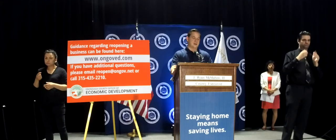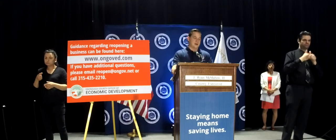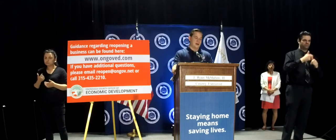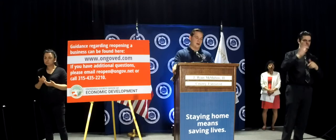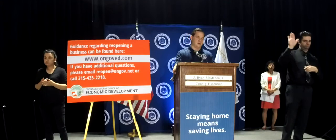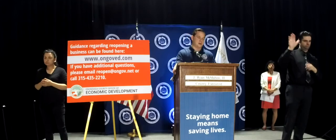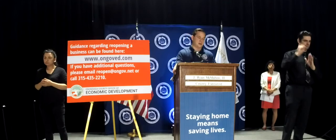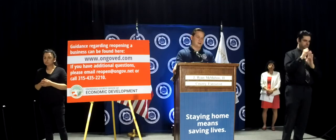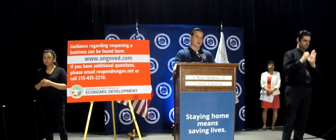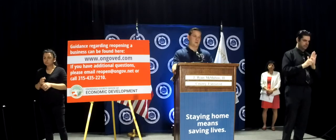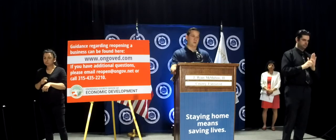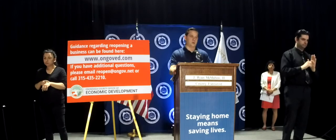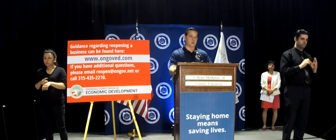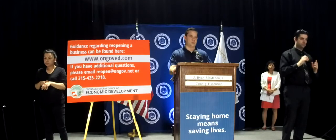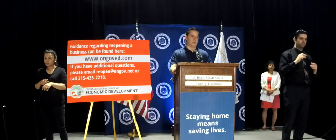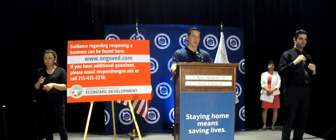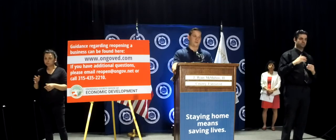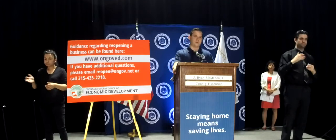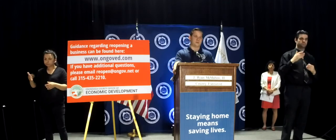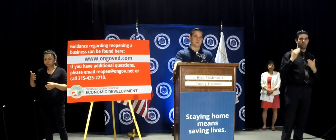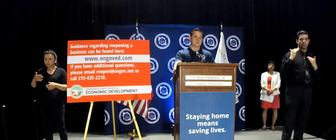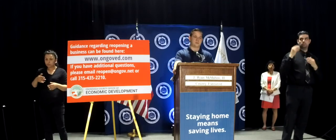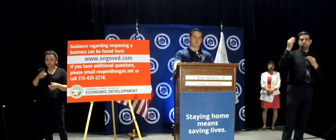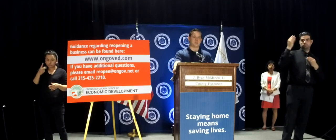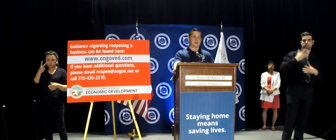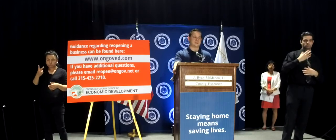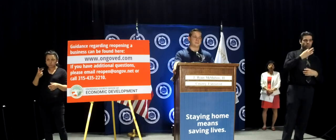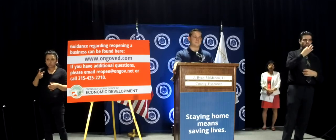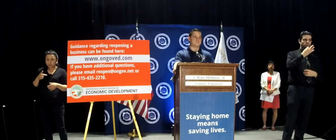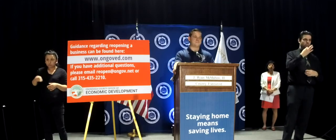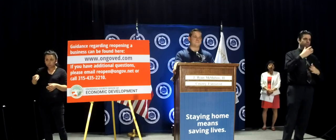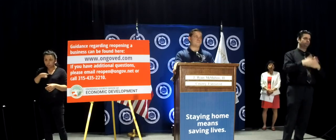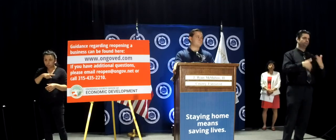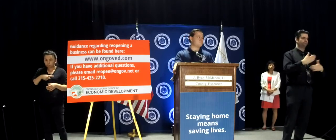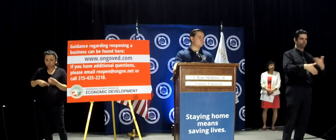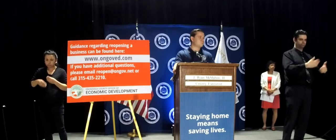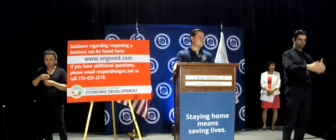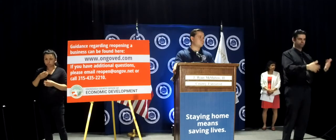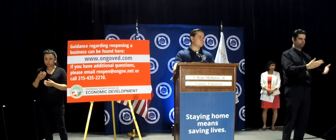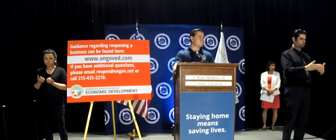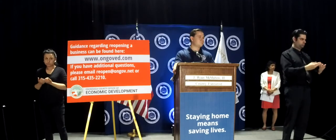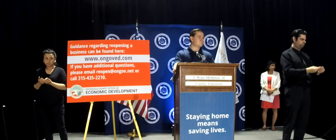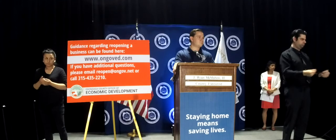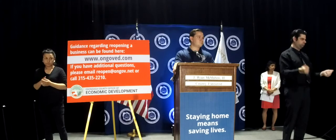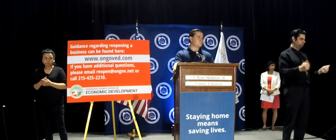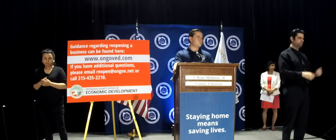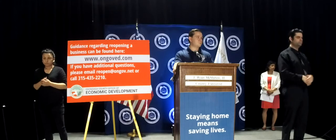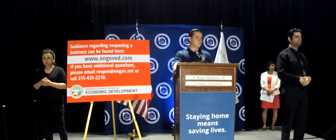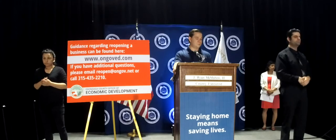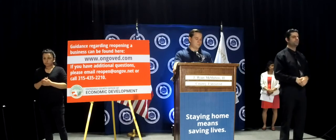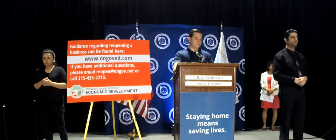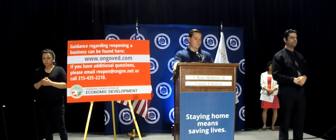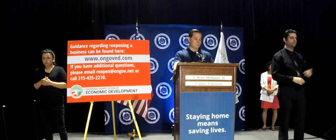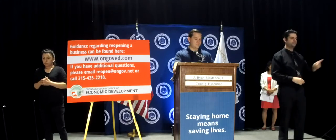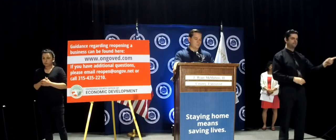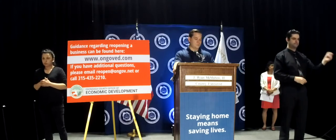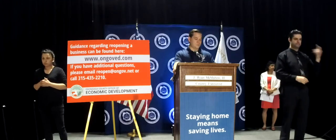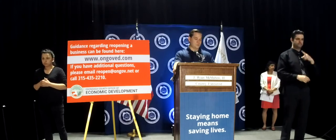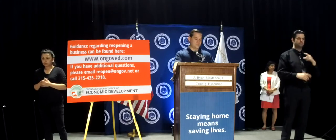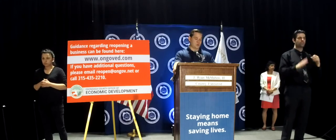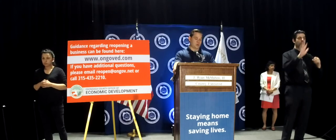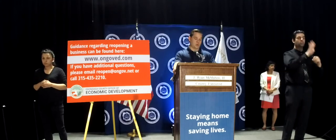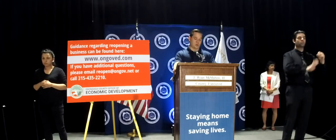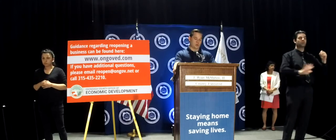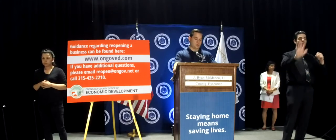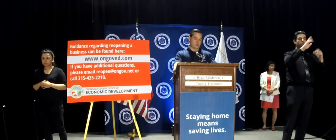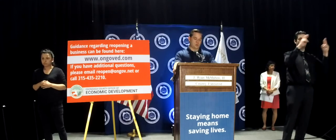that, and it'll be a little bit more of a seamless process. Ryan, what did the regional council discuss today, and did y'all